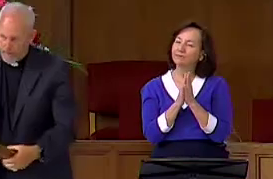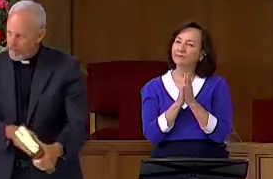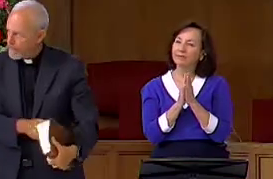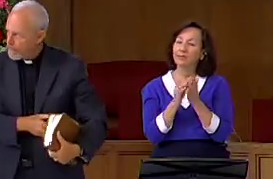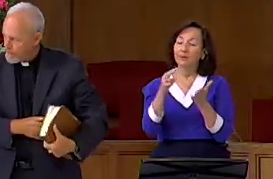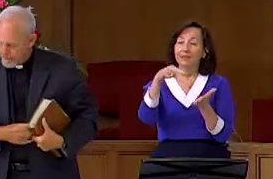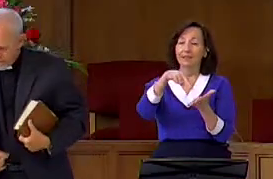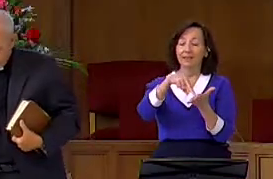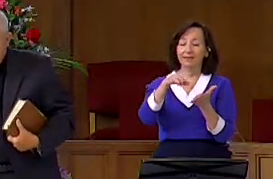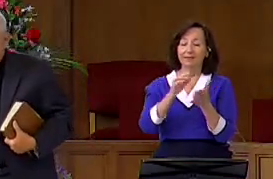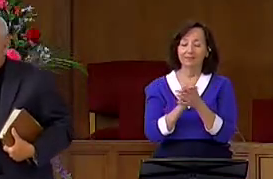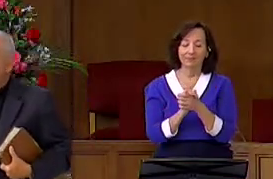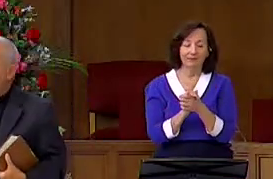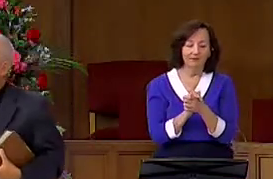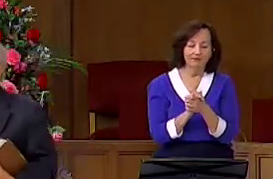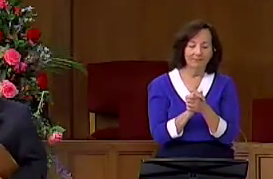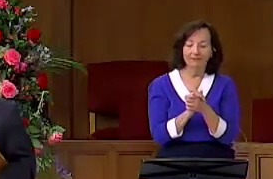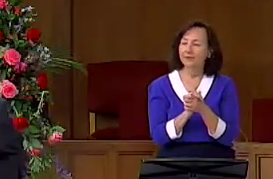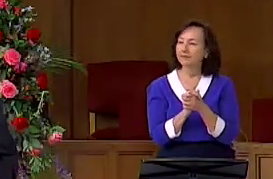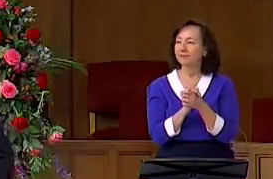Please stand.